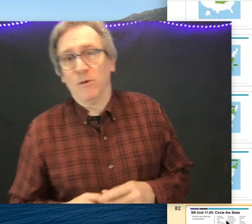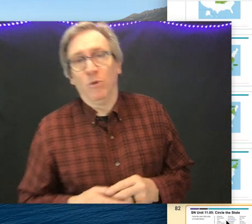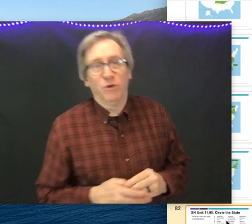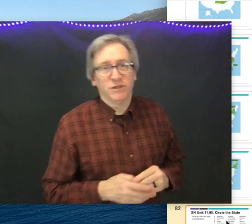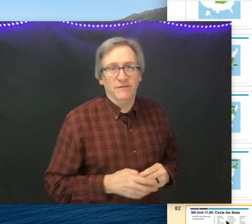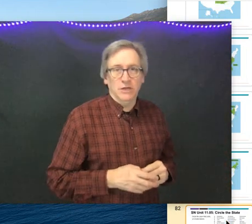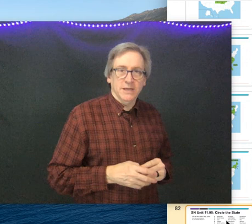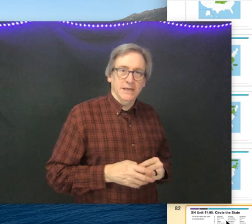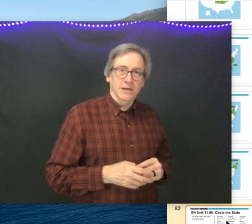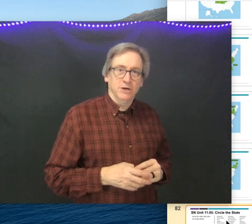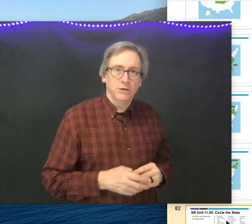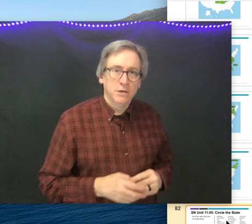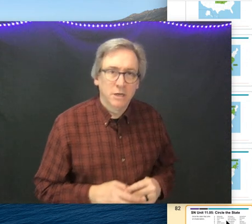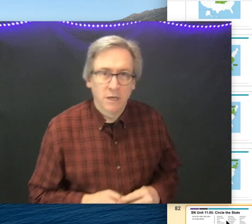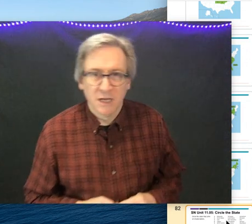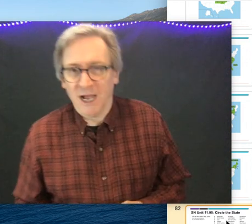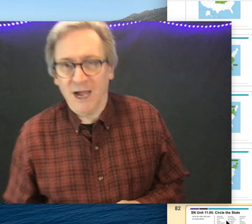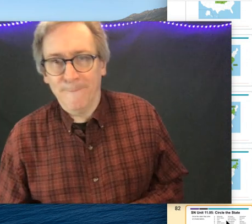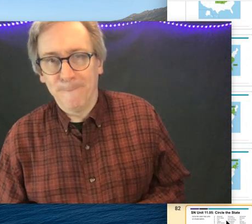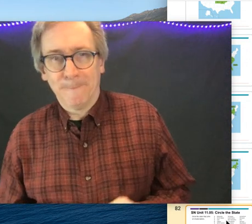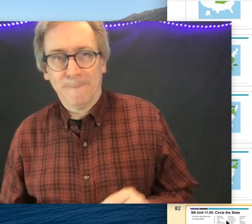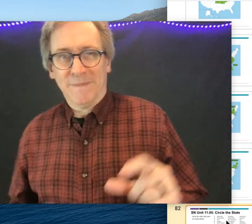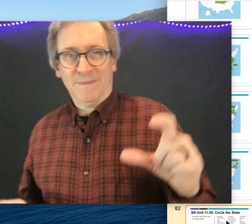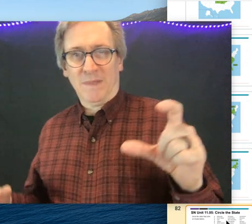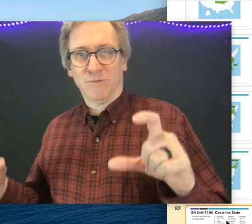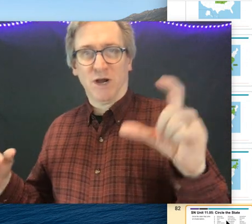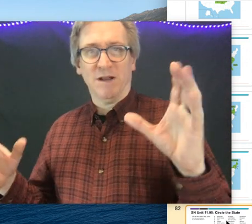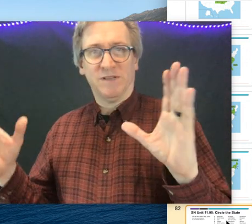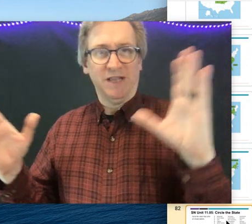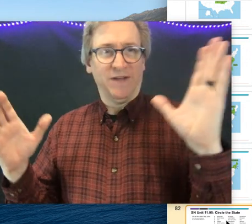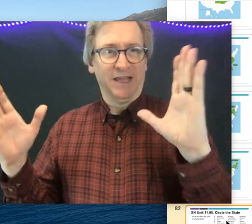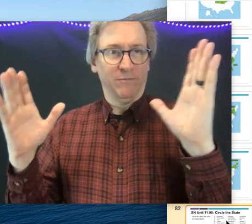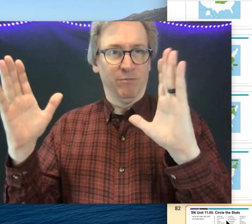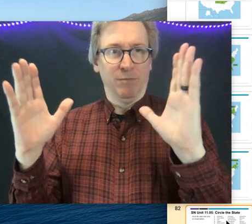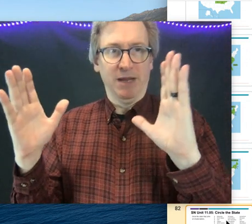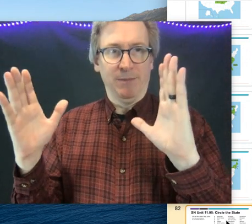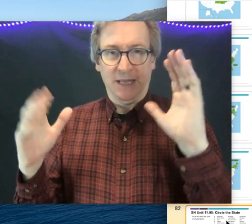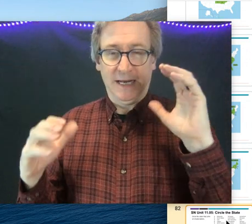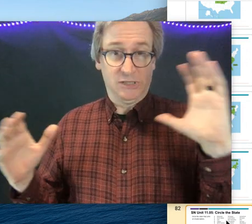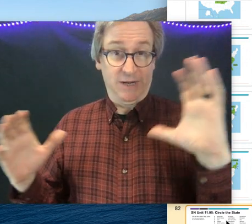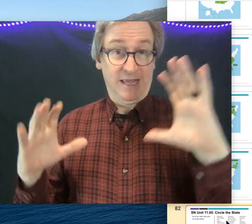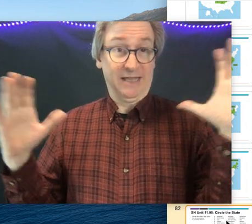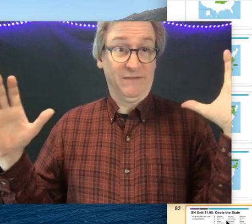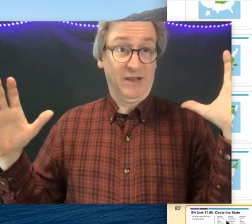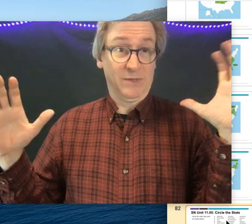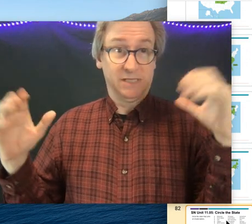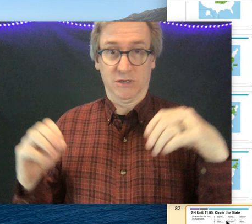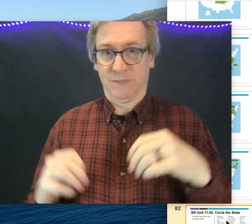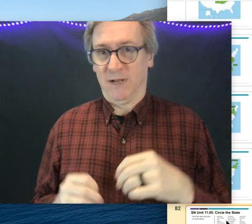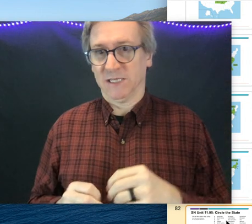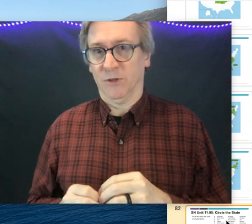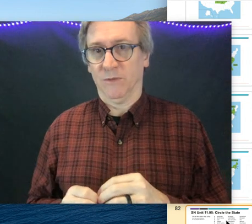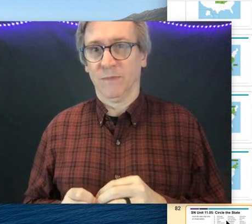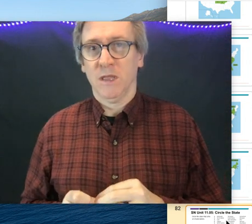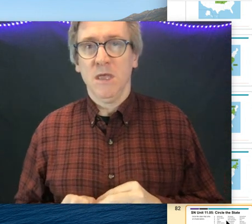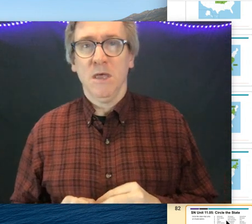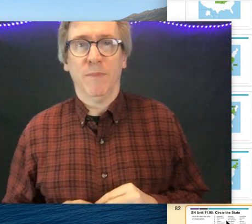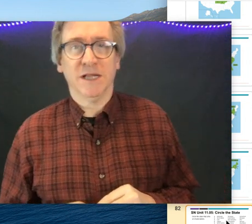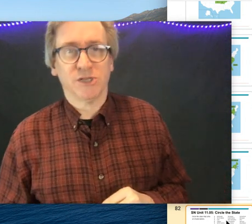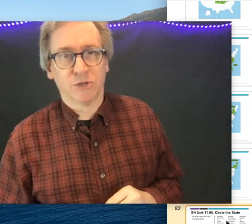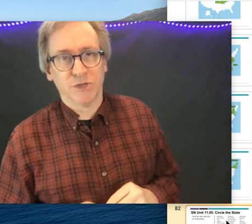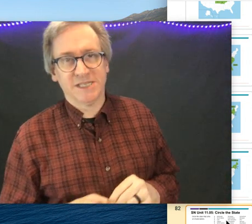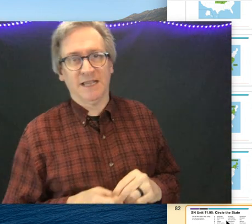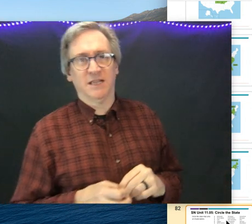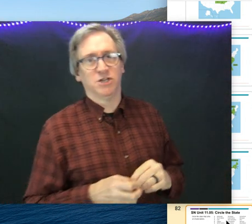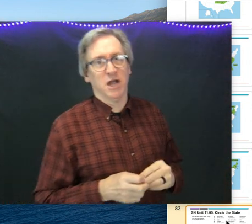And I will put the video in here. I'm trying to see if I can manipulate it so I can get the video as large as possible.